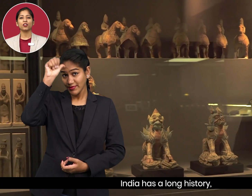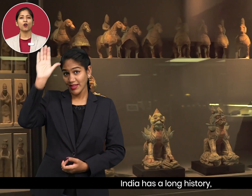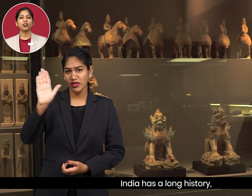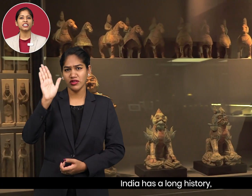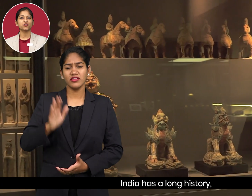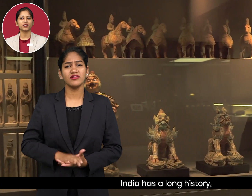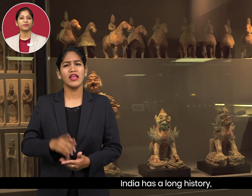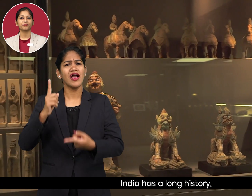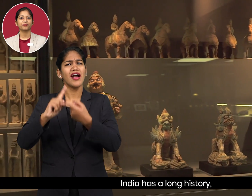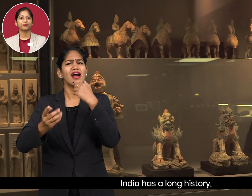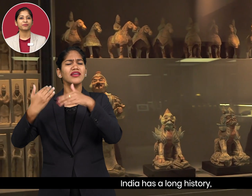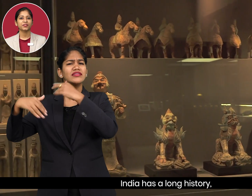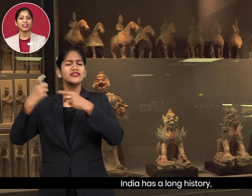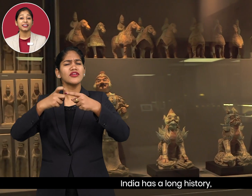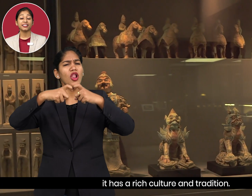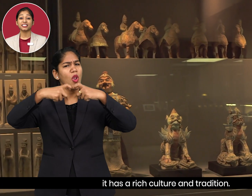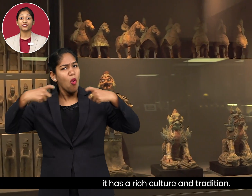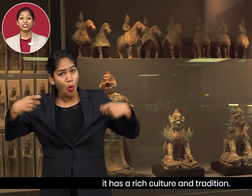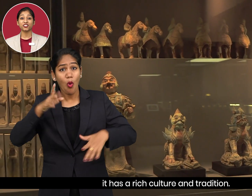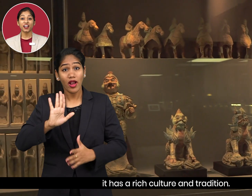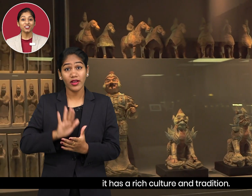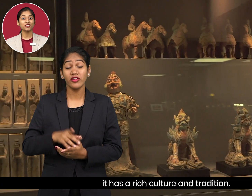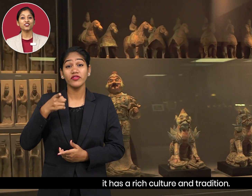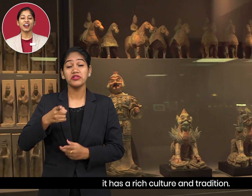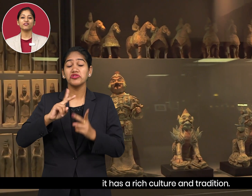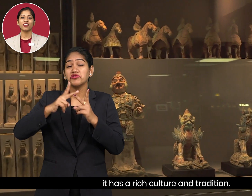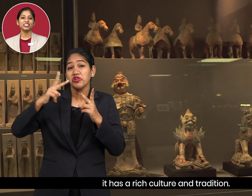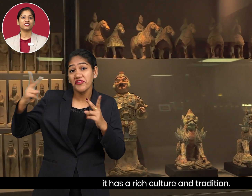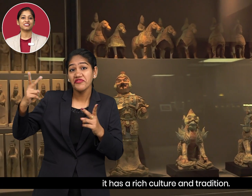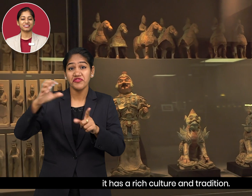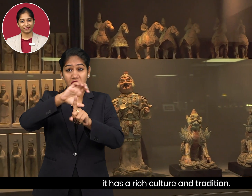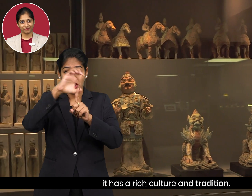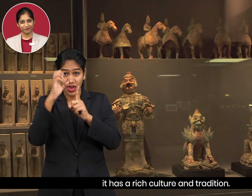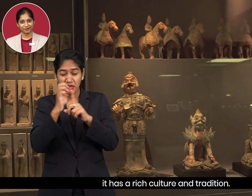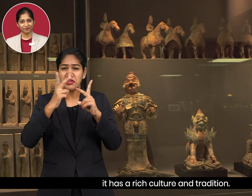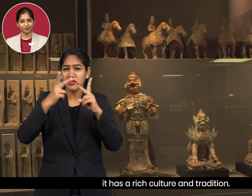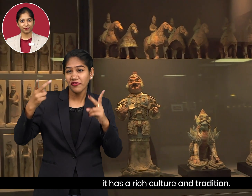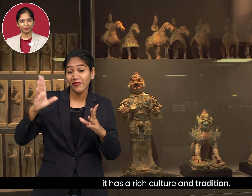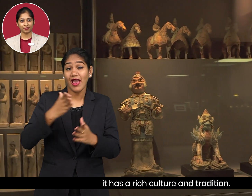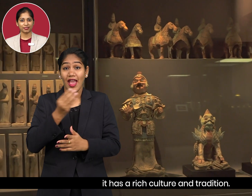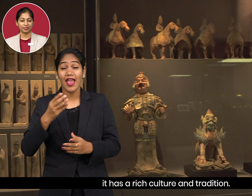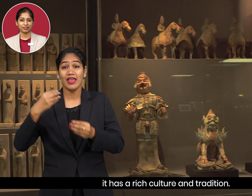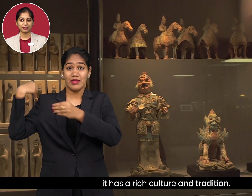India has a long history. It has a rich culture and tradition.